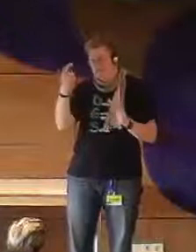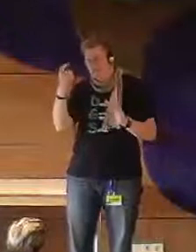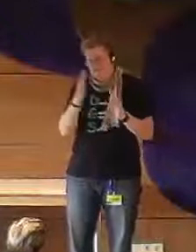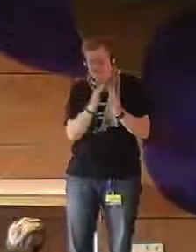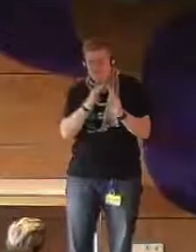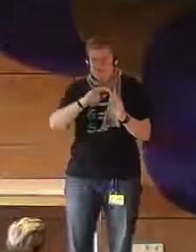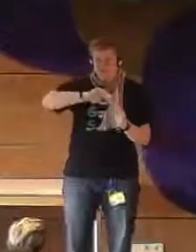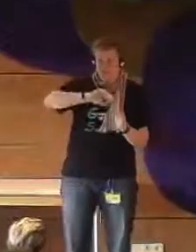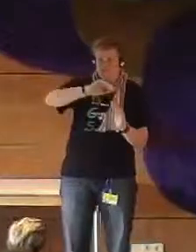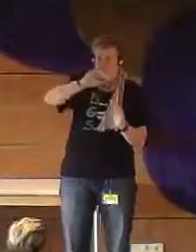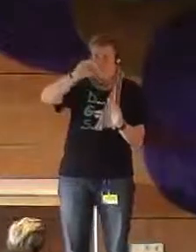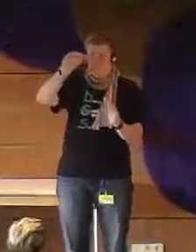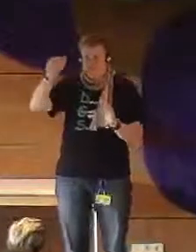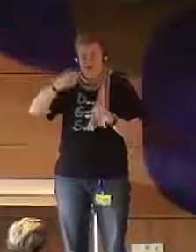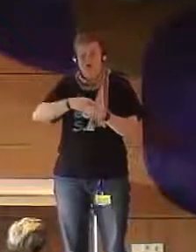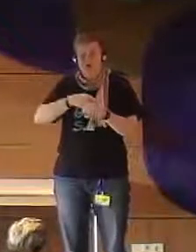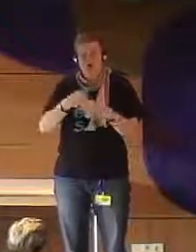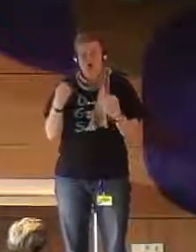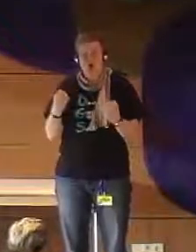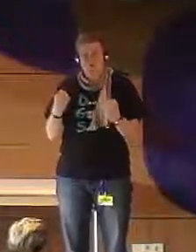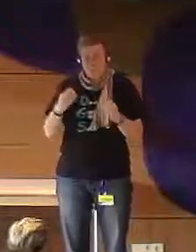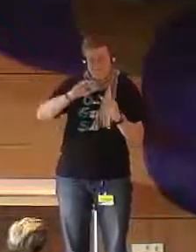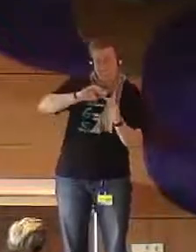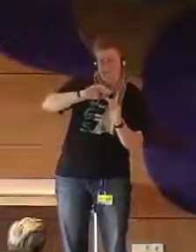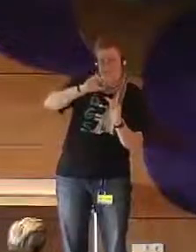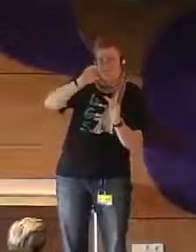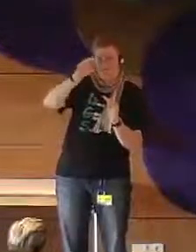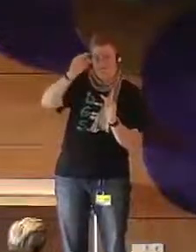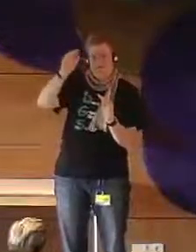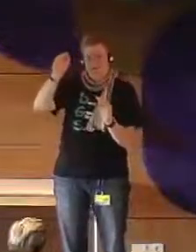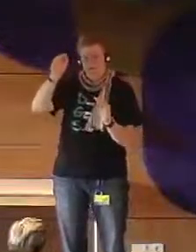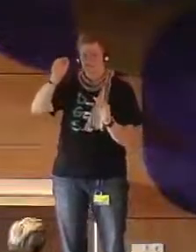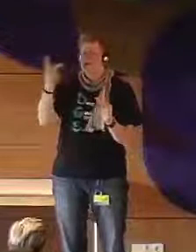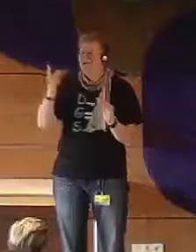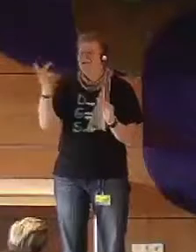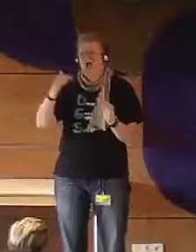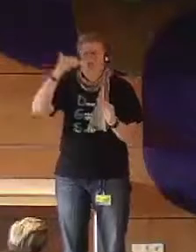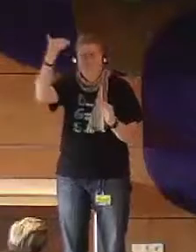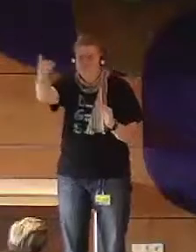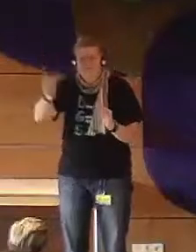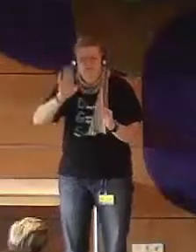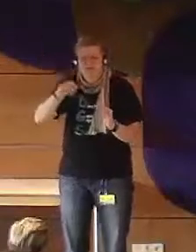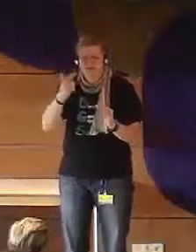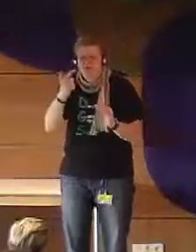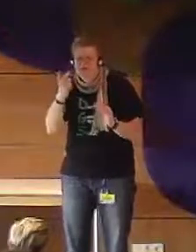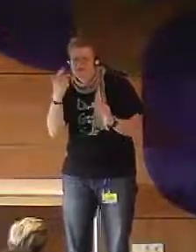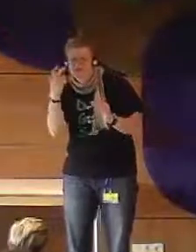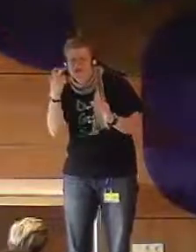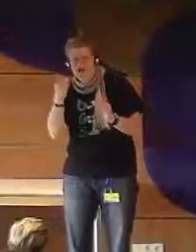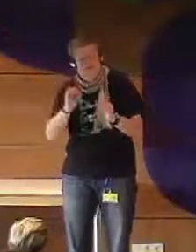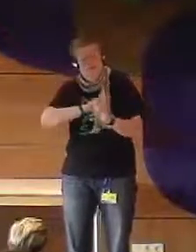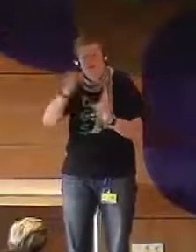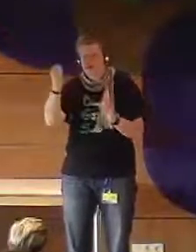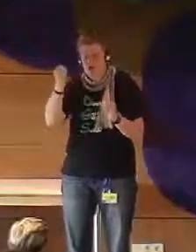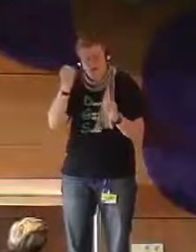almost whatever we do, it starts falling away from the 20s and 30s. You can see it drops quite a lot in women after they go